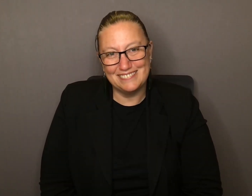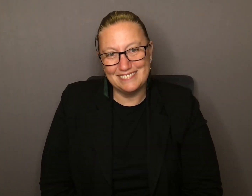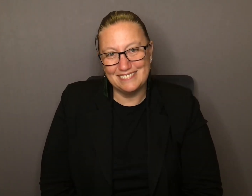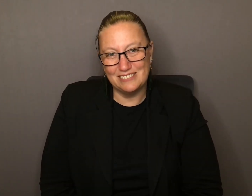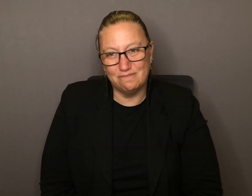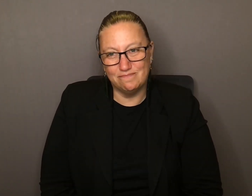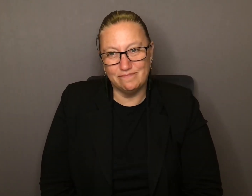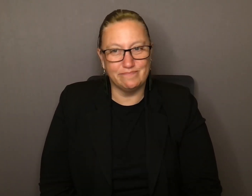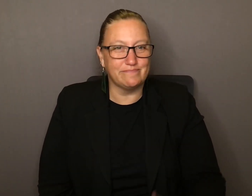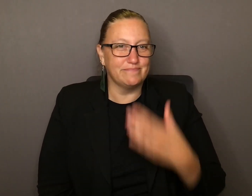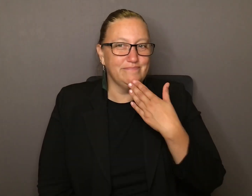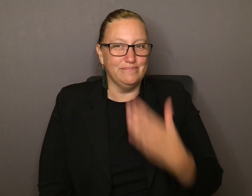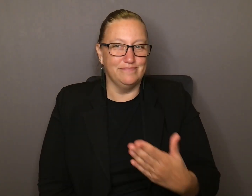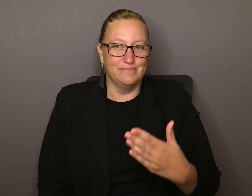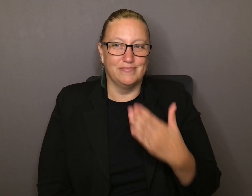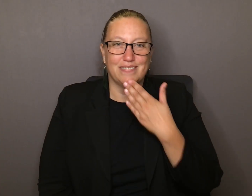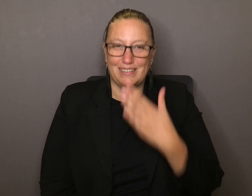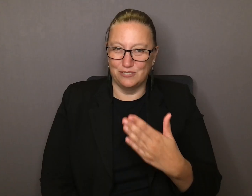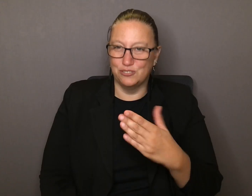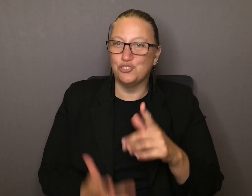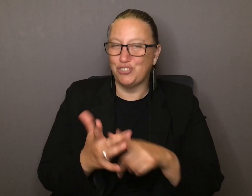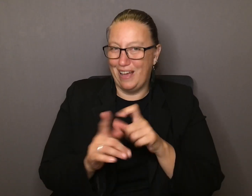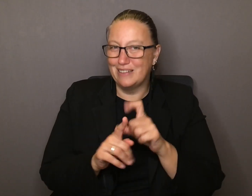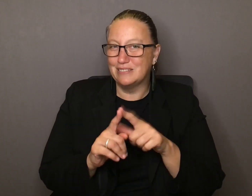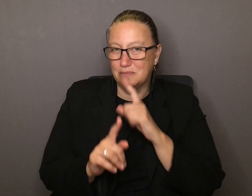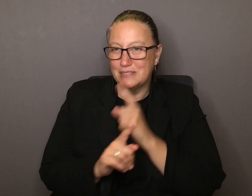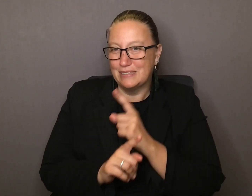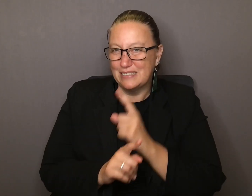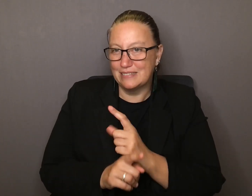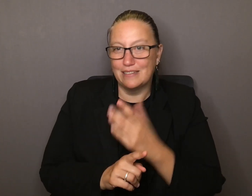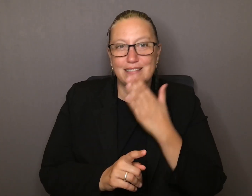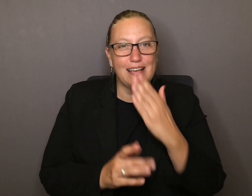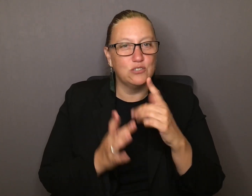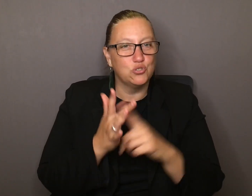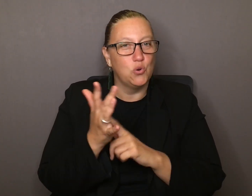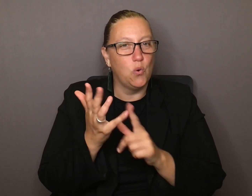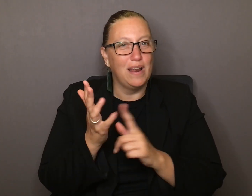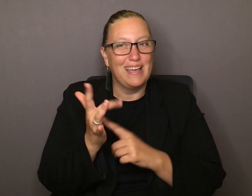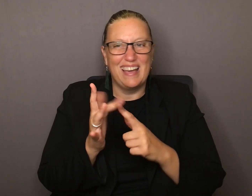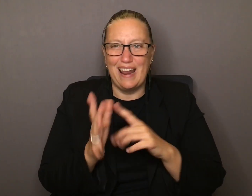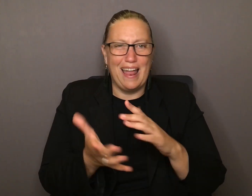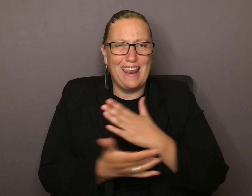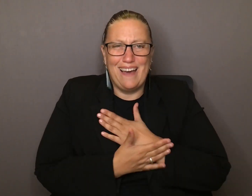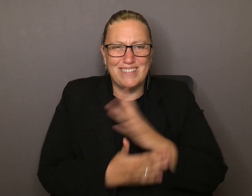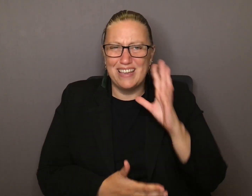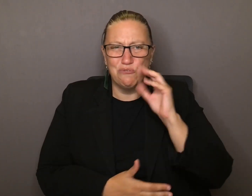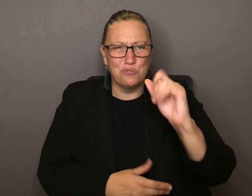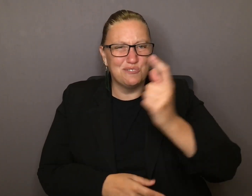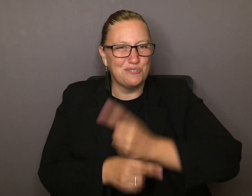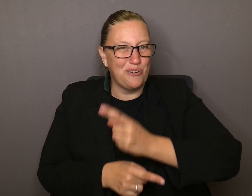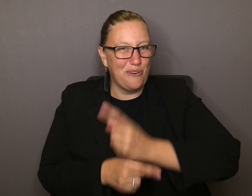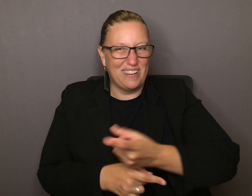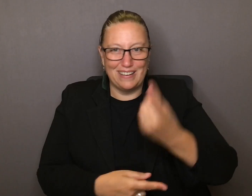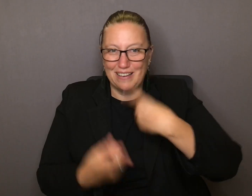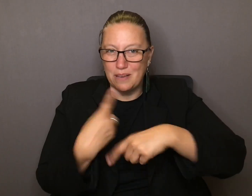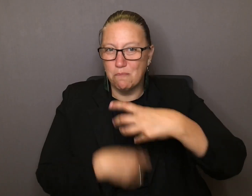Jade speaking. Thank you, Julian. It's a pleasure to hear you talk and hear more about the worthy work